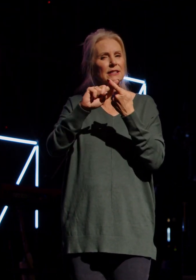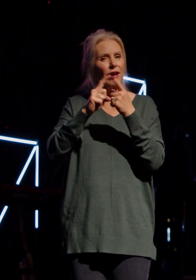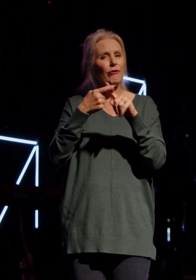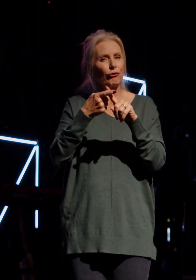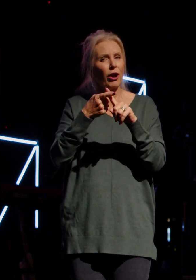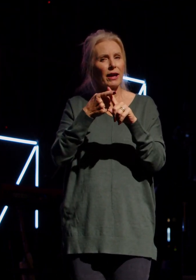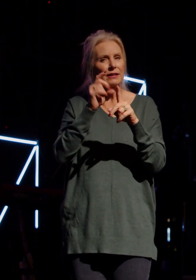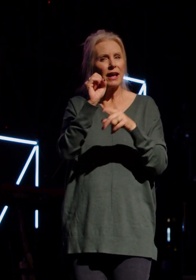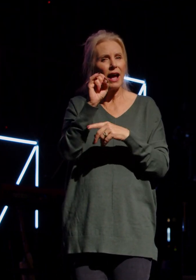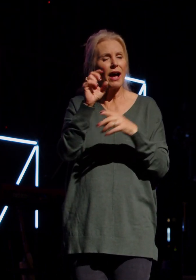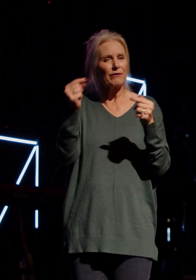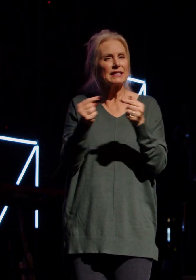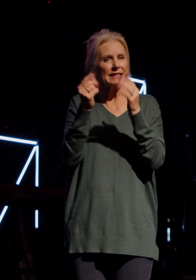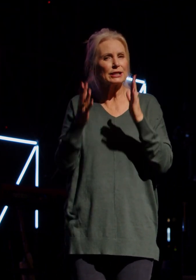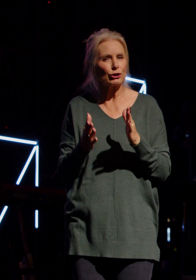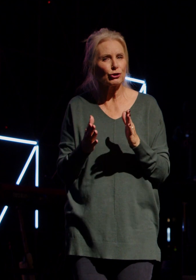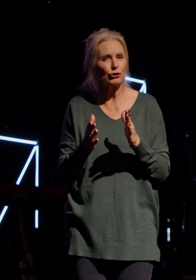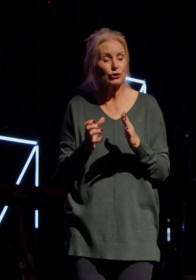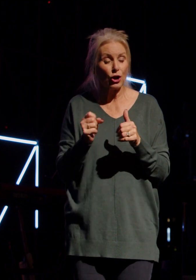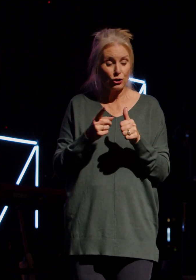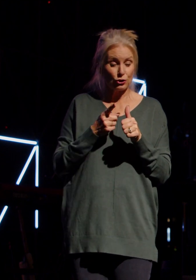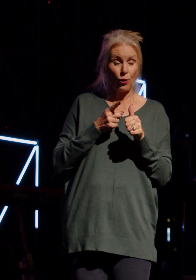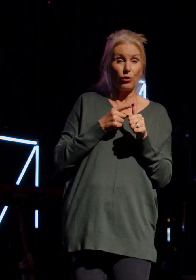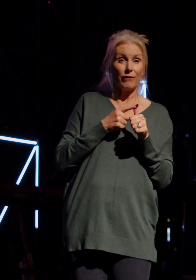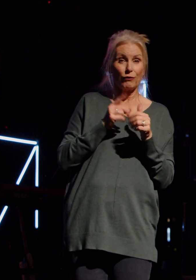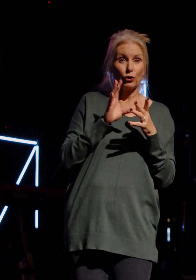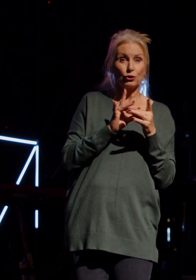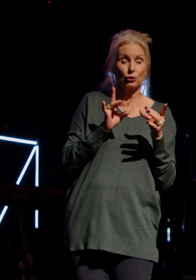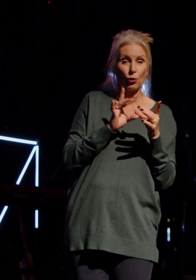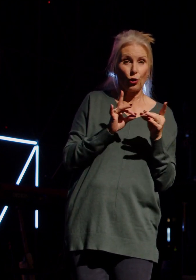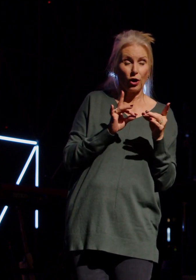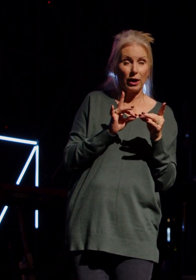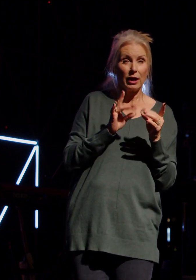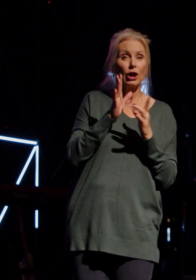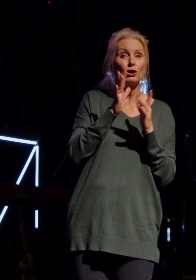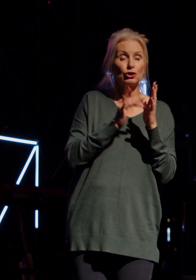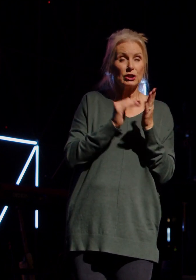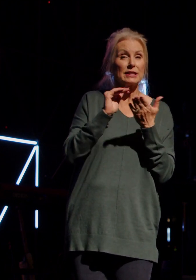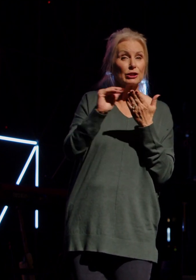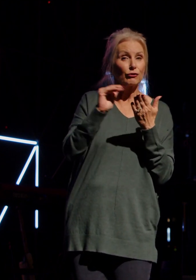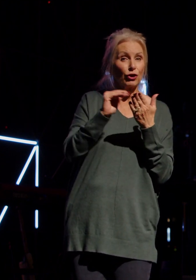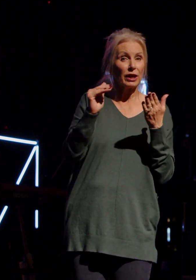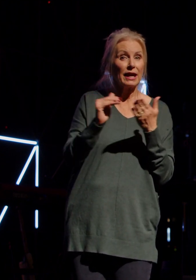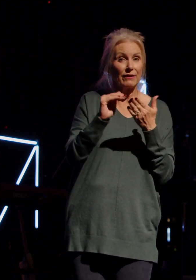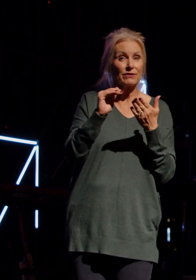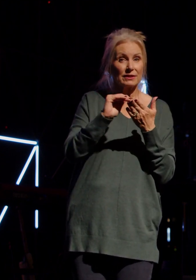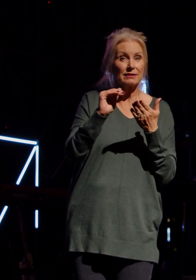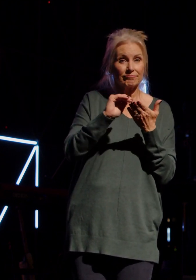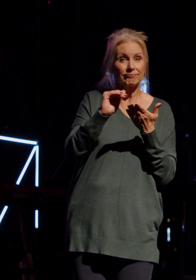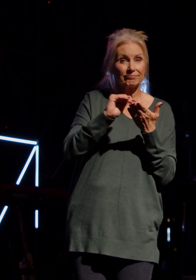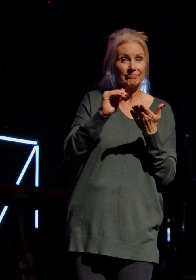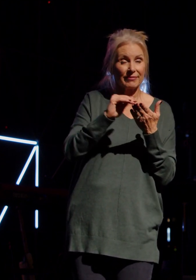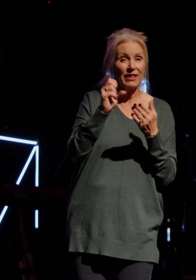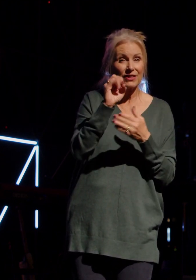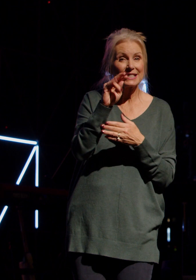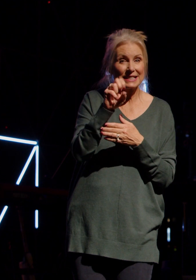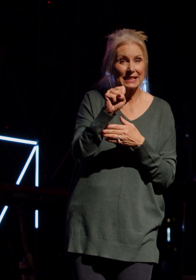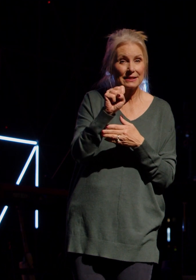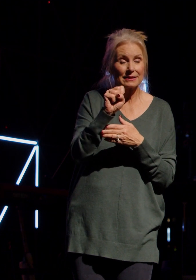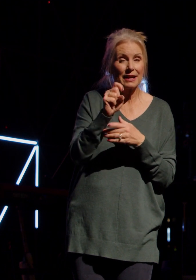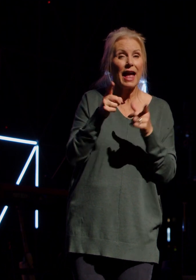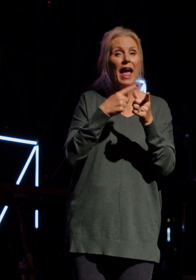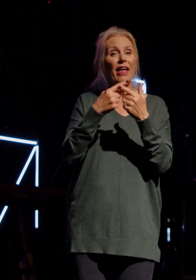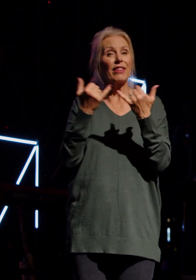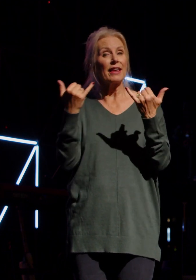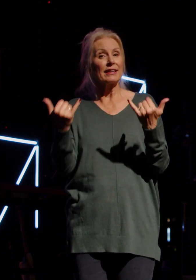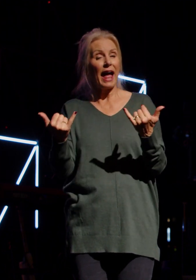sinners. So the first one we saw, first story, Jesus is forgiver of sins. The second one here, Jesus is friend of sinners. Two